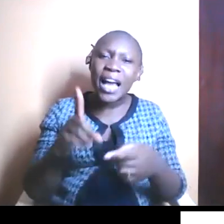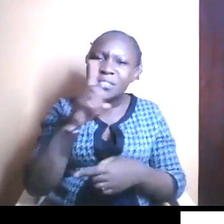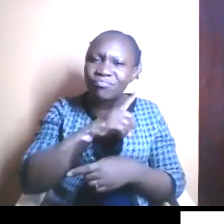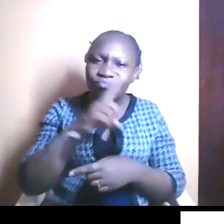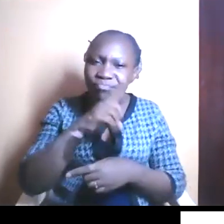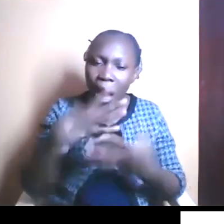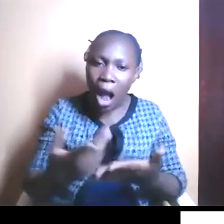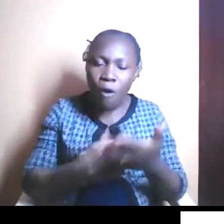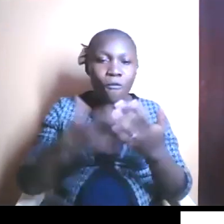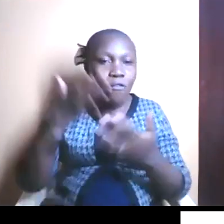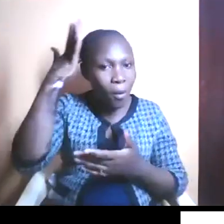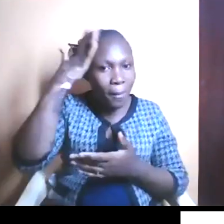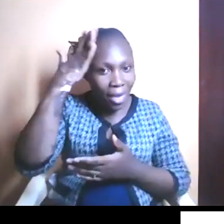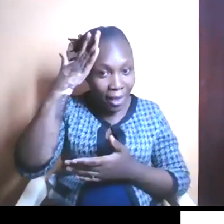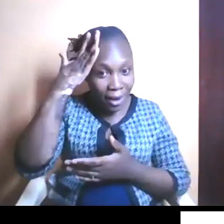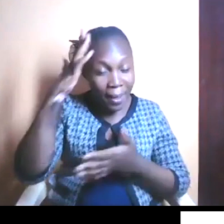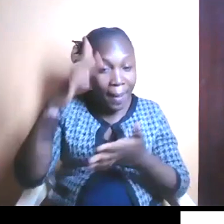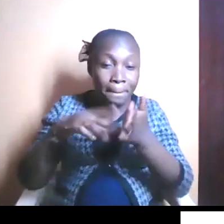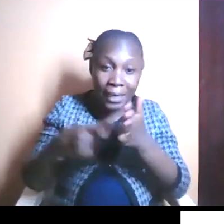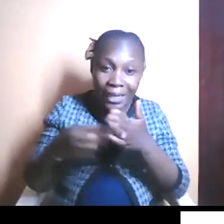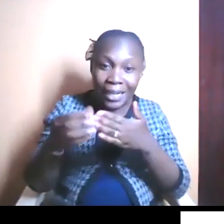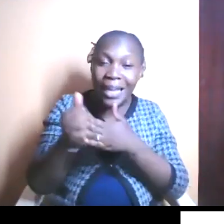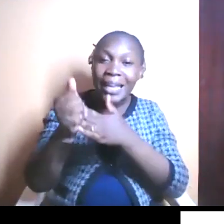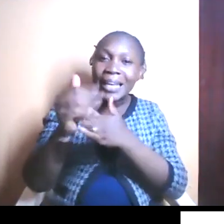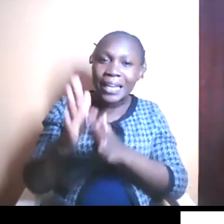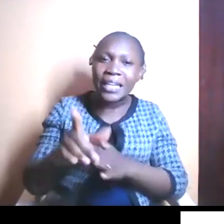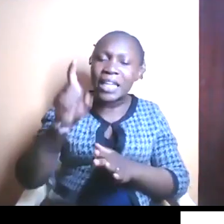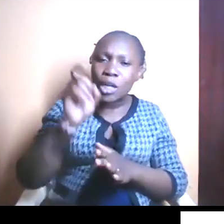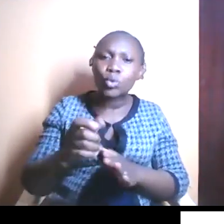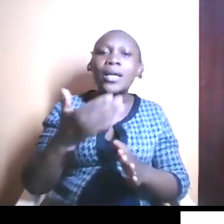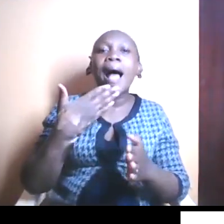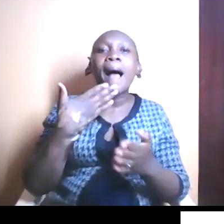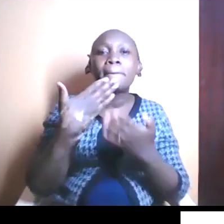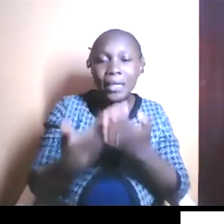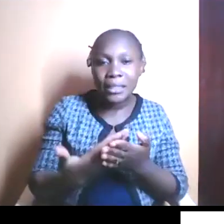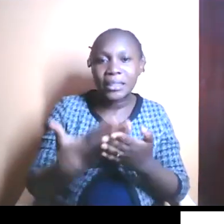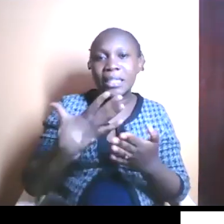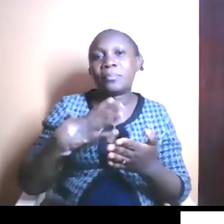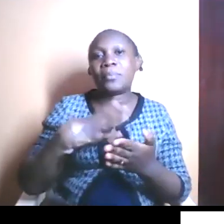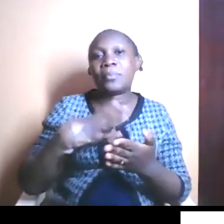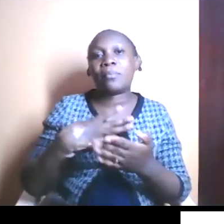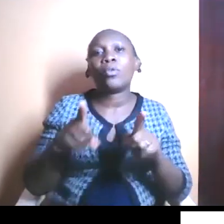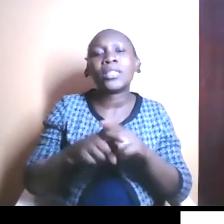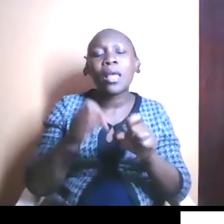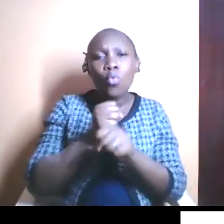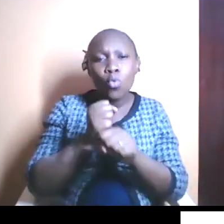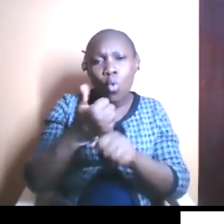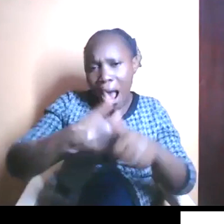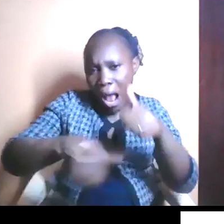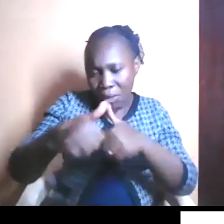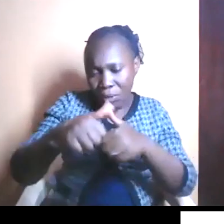need leaders who can verbally appreciate people and do some actions that encourage the workers. Sometimes it's not only